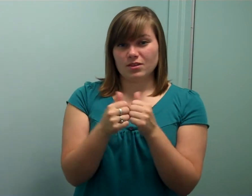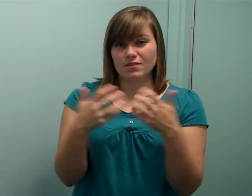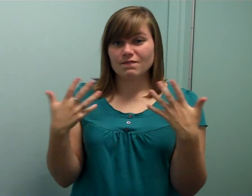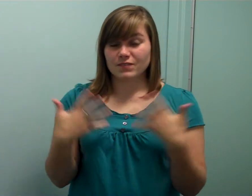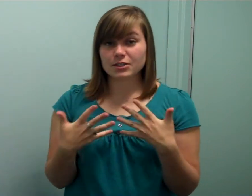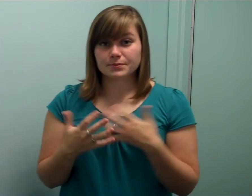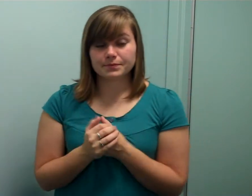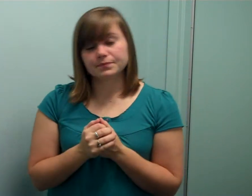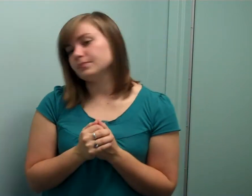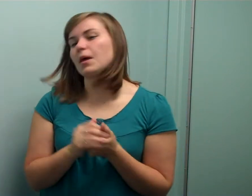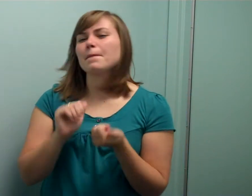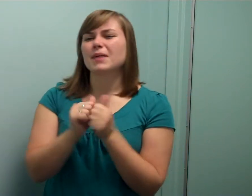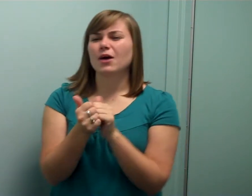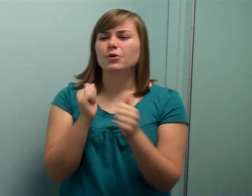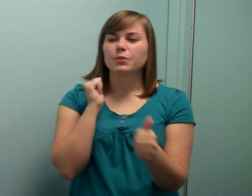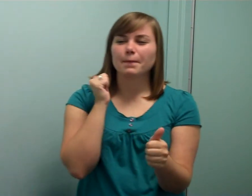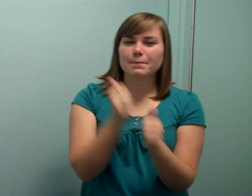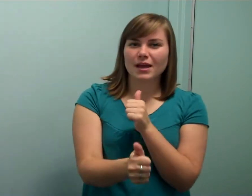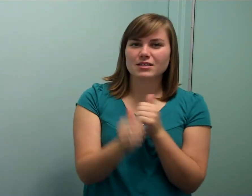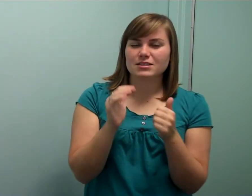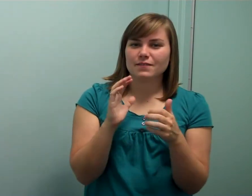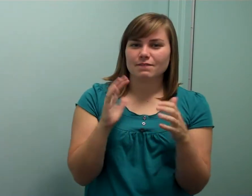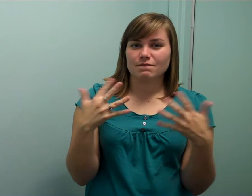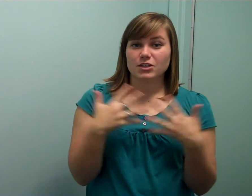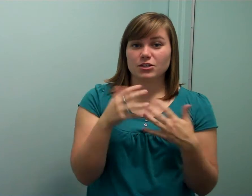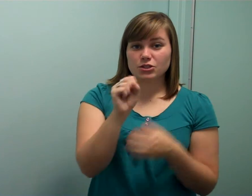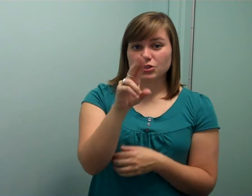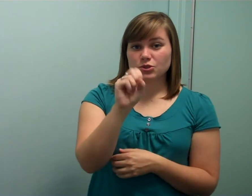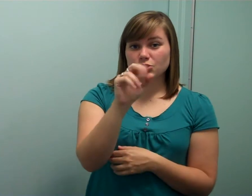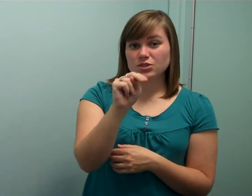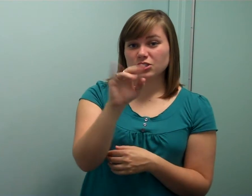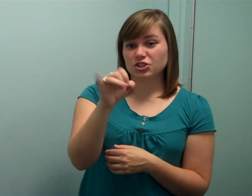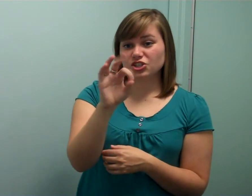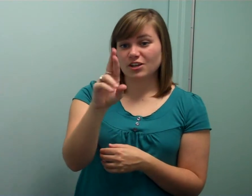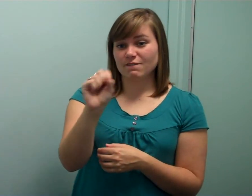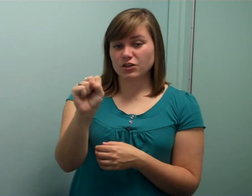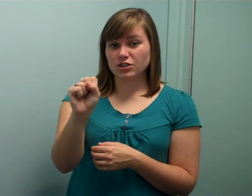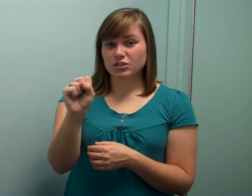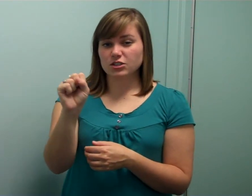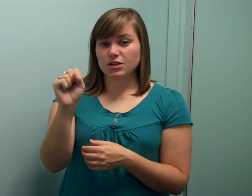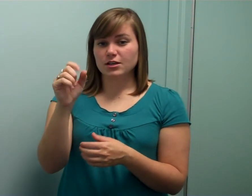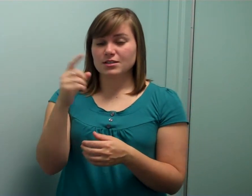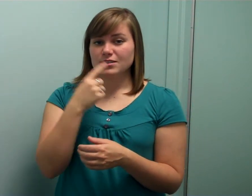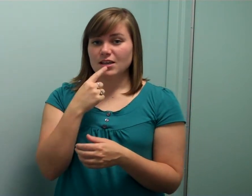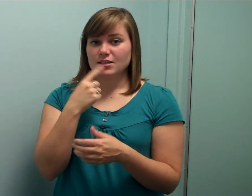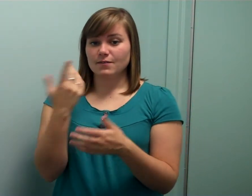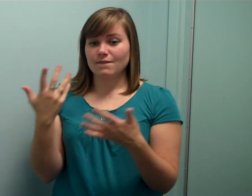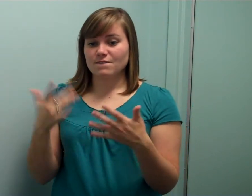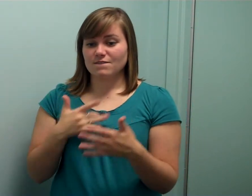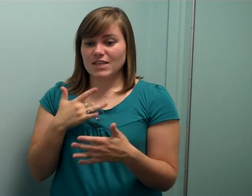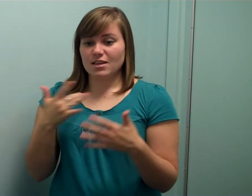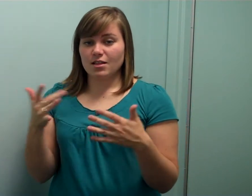get past our fears? As Susan Jeffers says in her book of the same title, feel the fear and do it